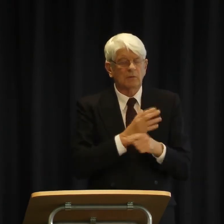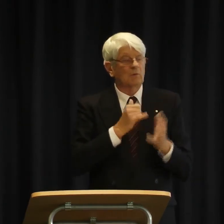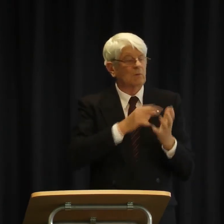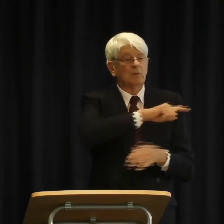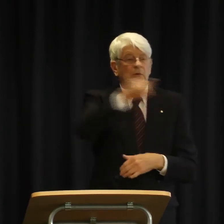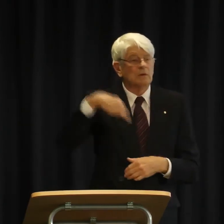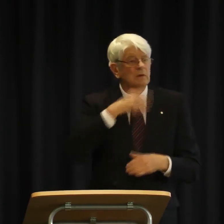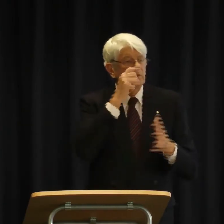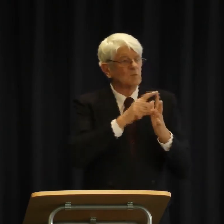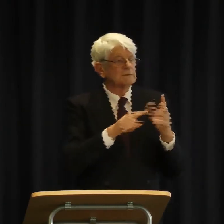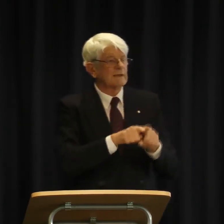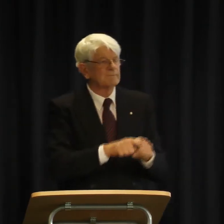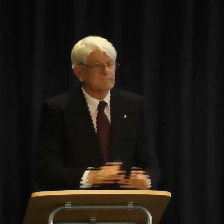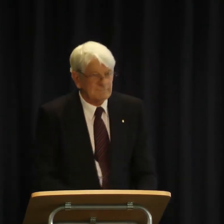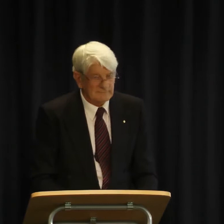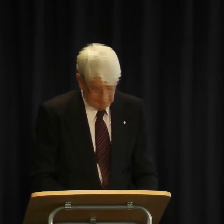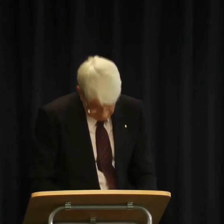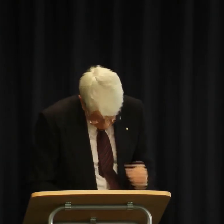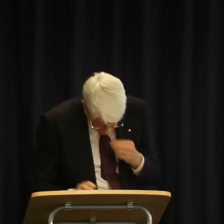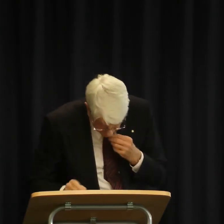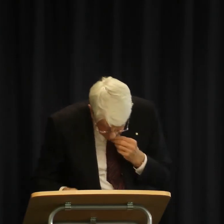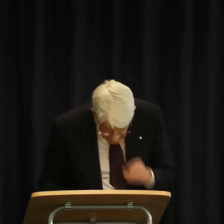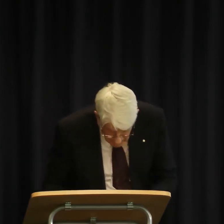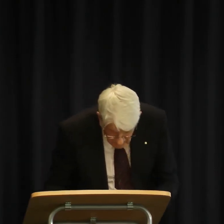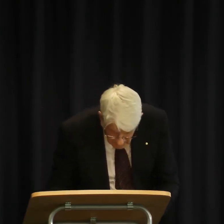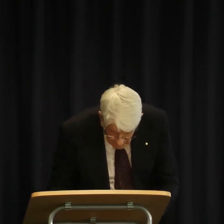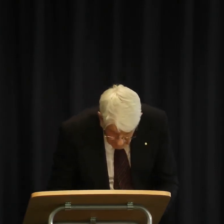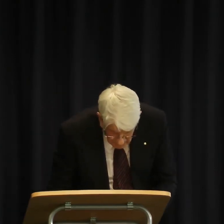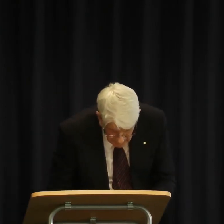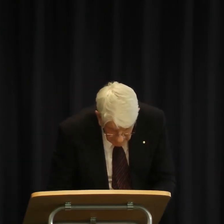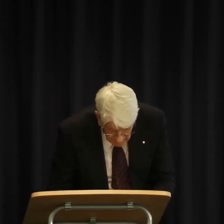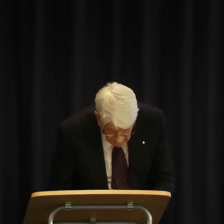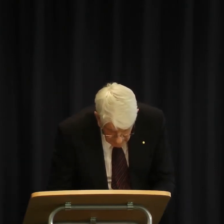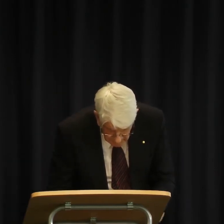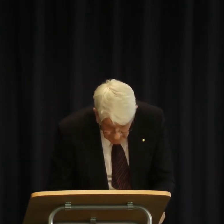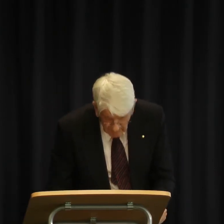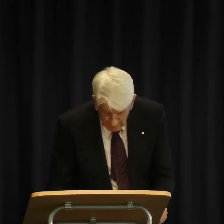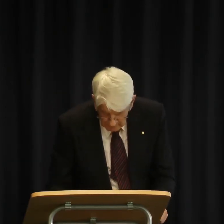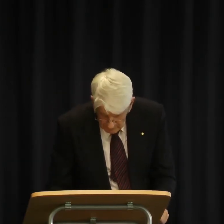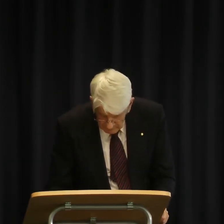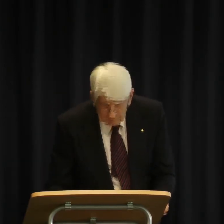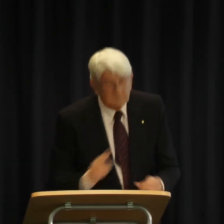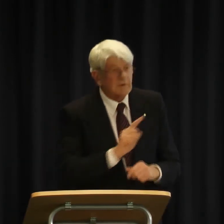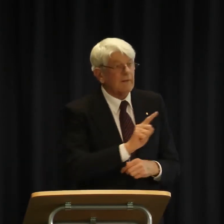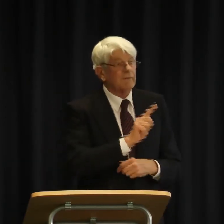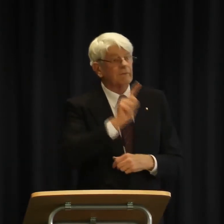However, John was the first deaf person to be invited and stood for election onto the VicDeaf board as well. Another major